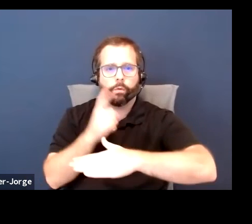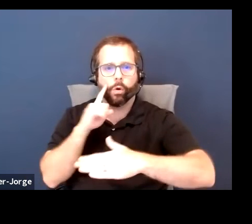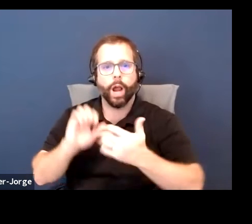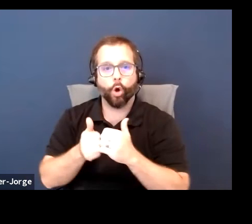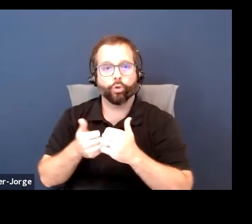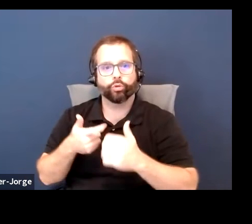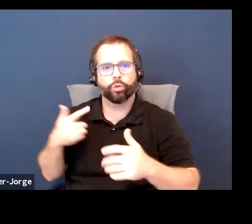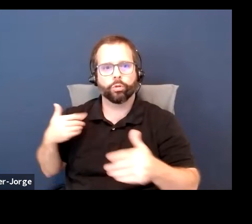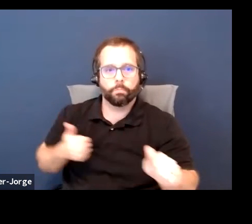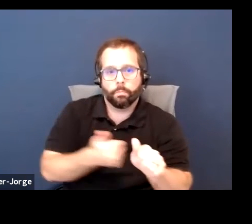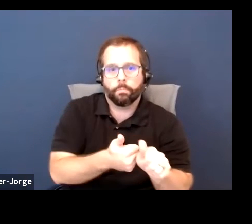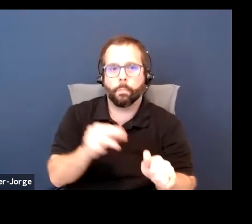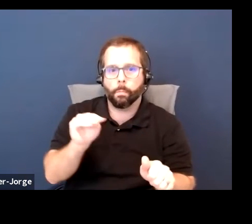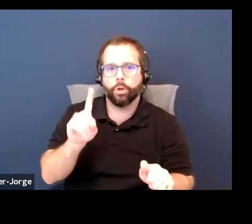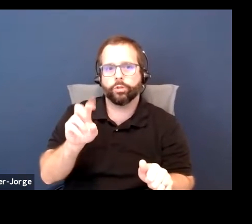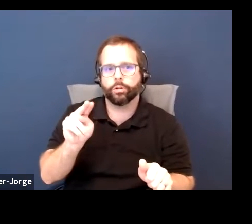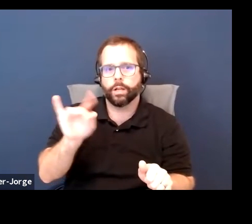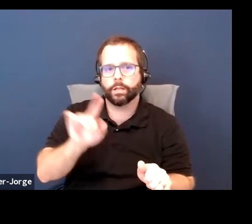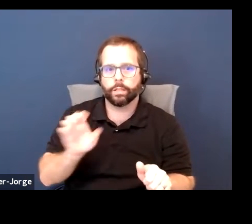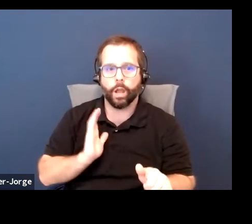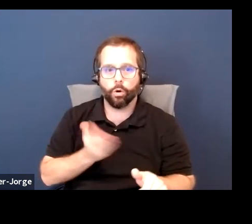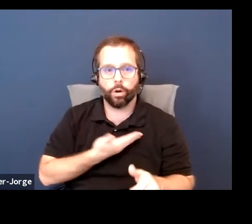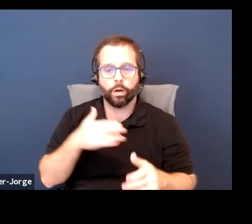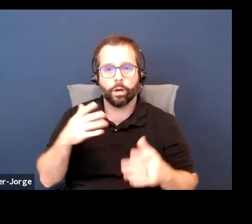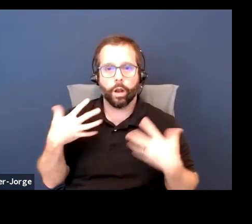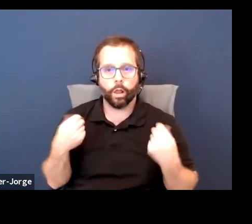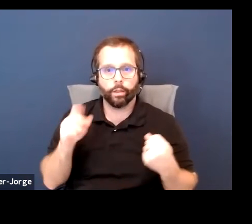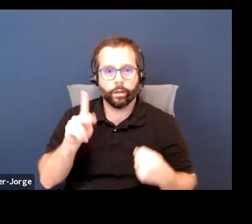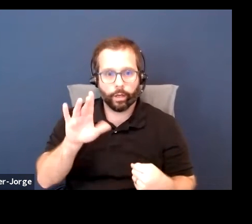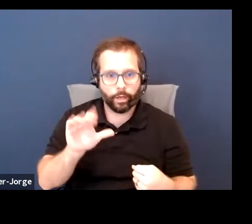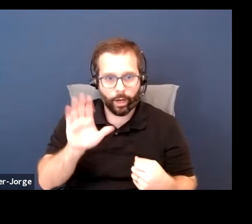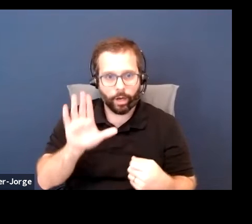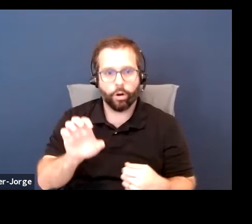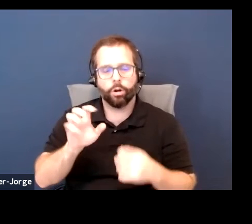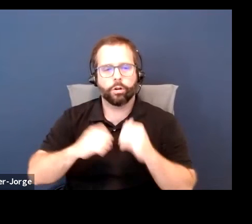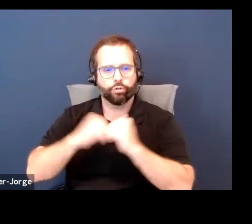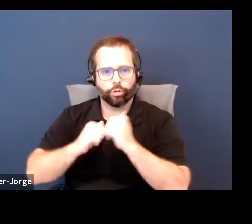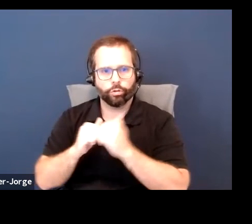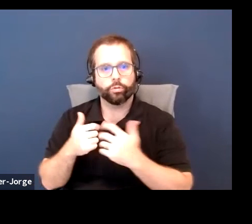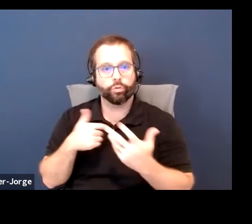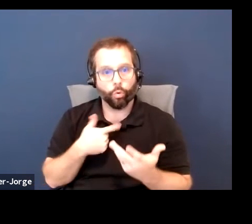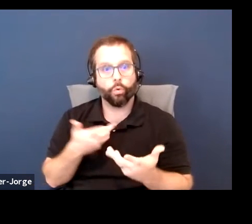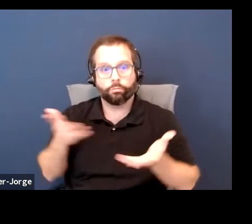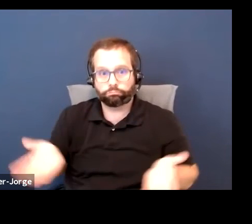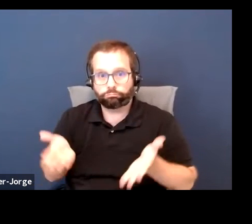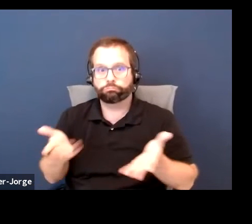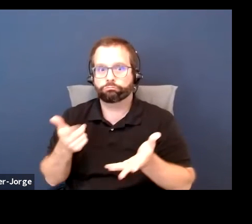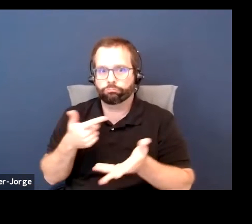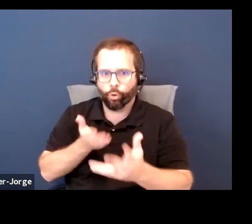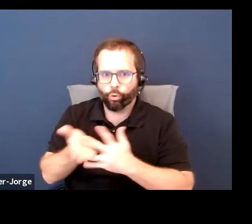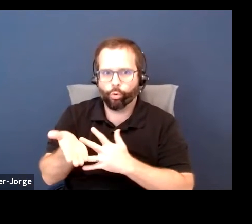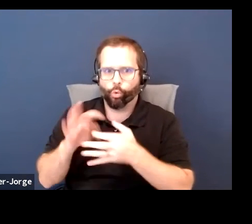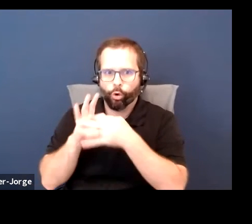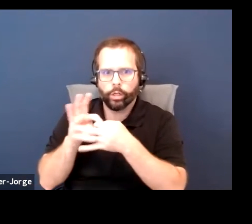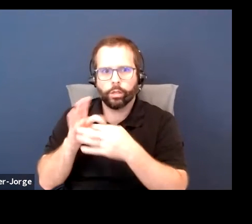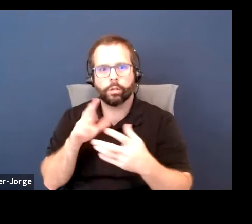are enhancing self-care through improved coordination, encouraging community integration and involvement, expanding accessibility